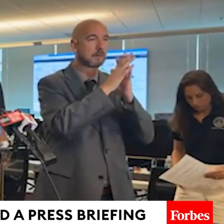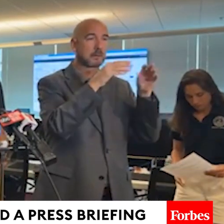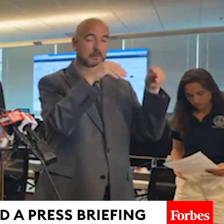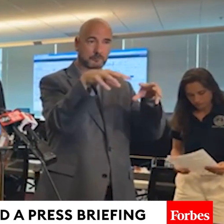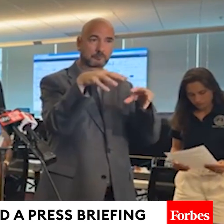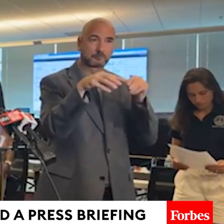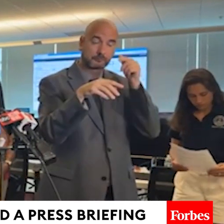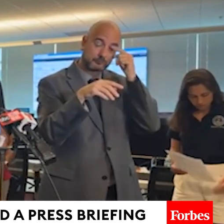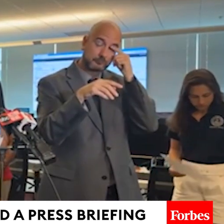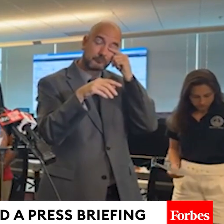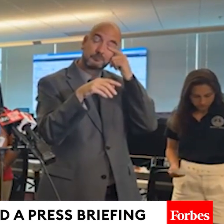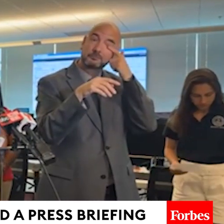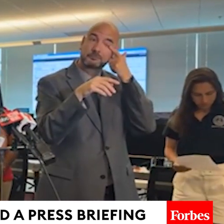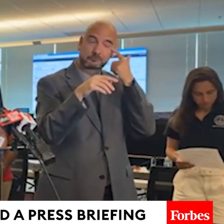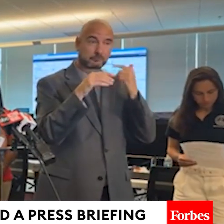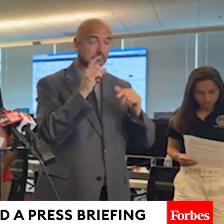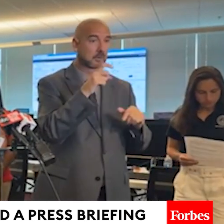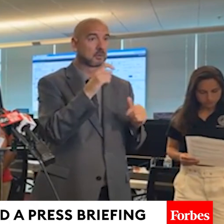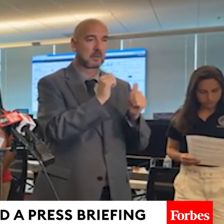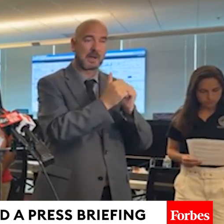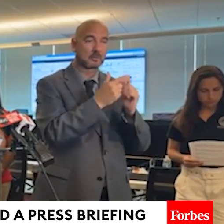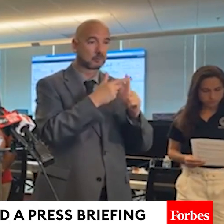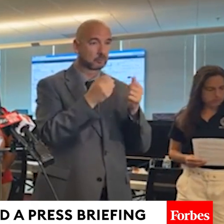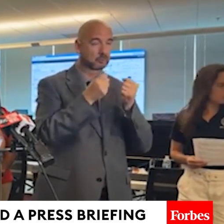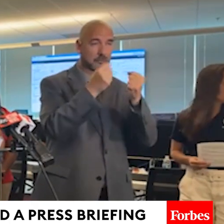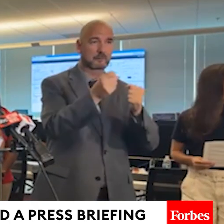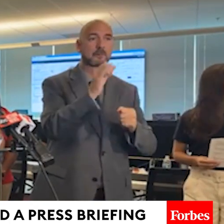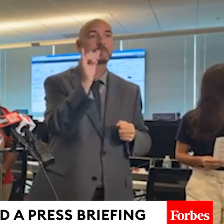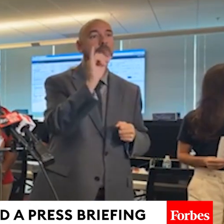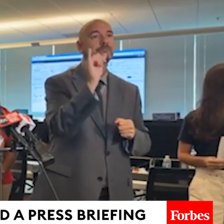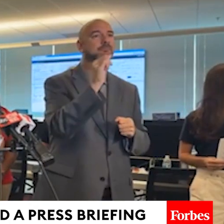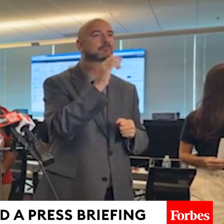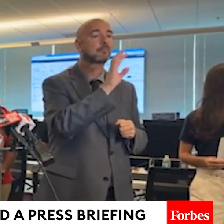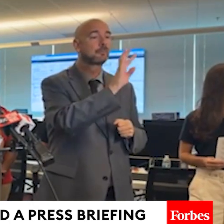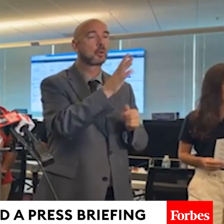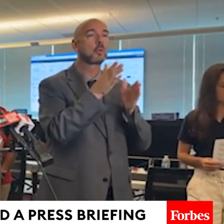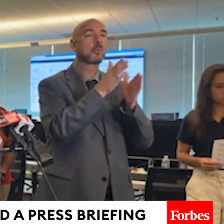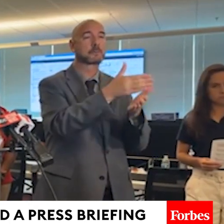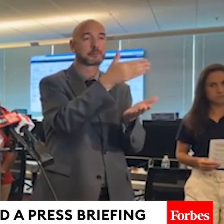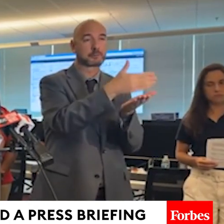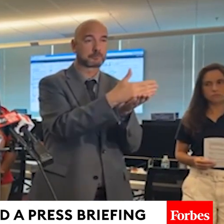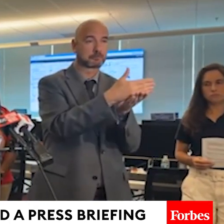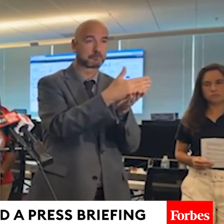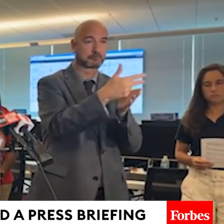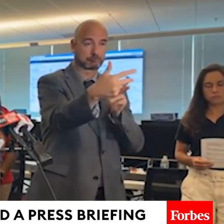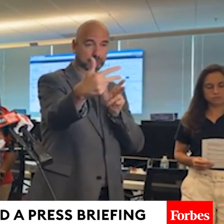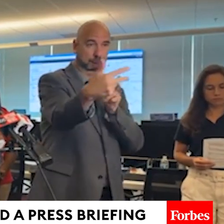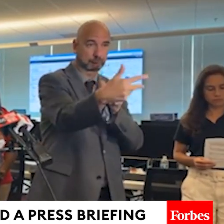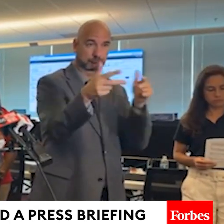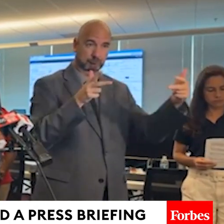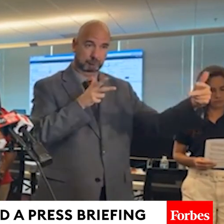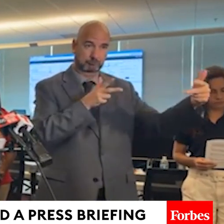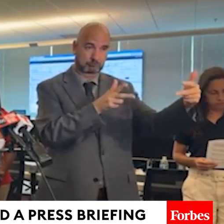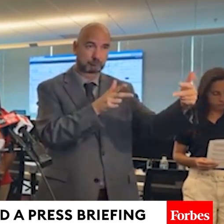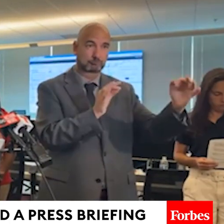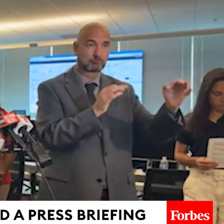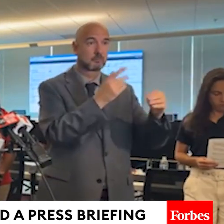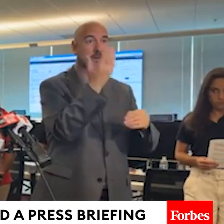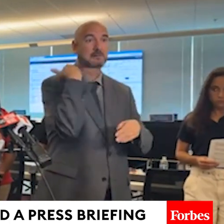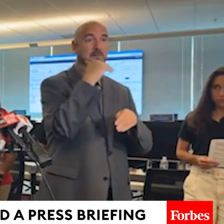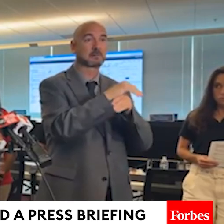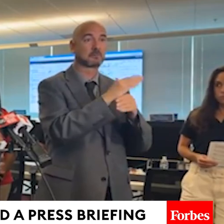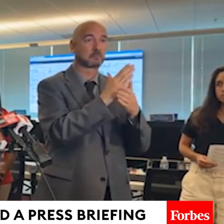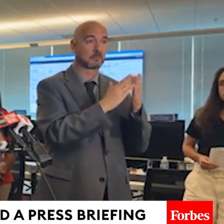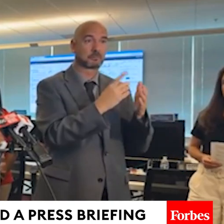as 4-way stop locations. We've already had a fatality last night at one of the locations within the